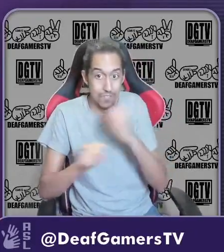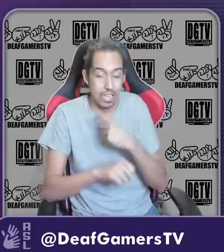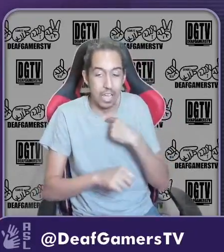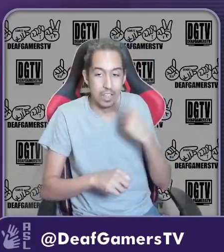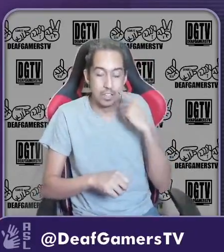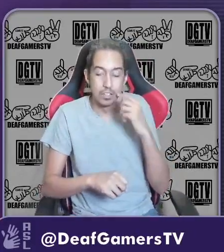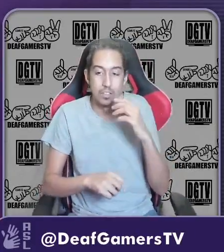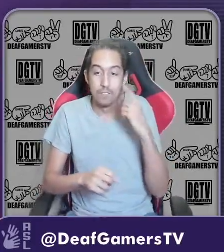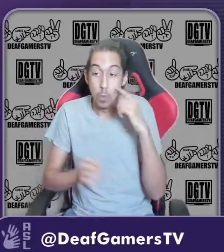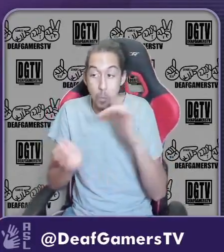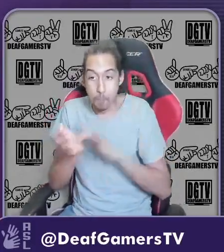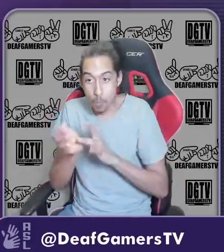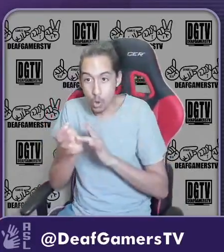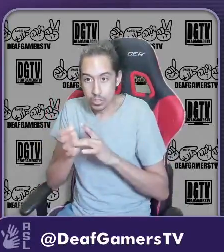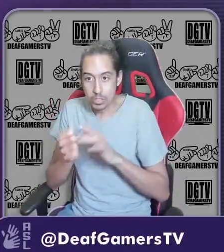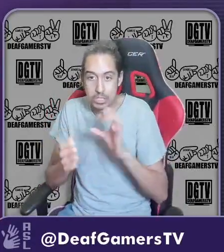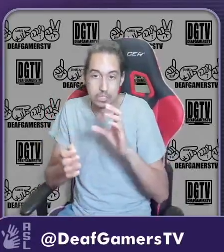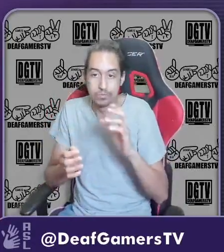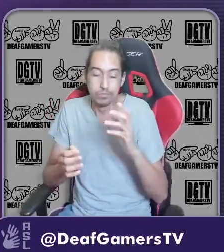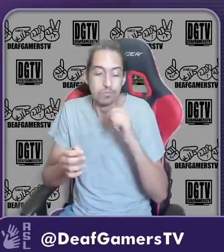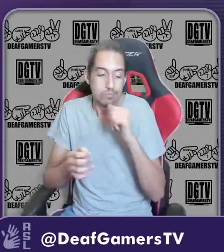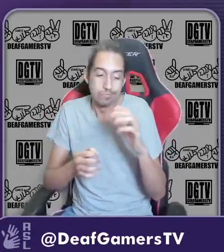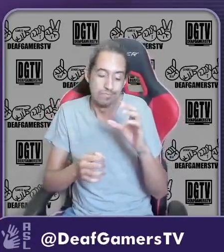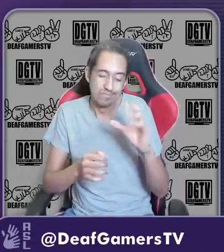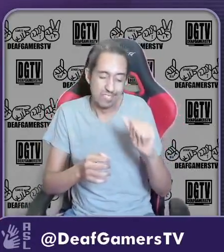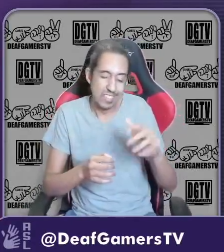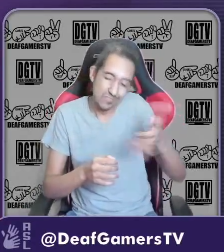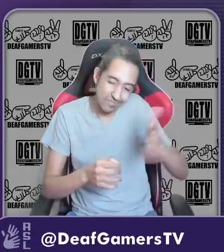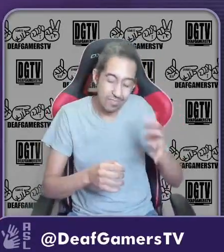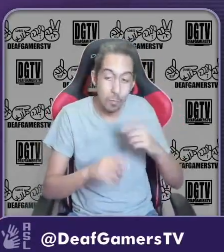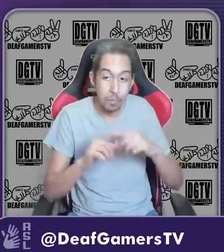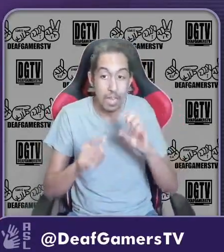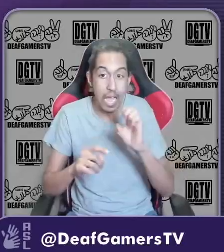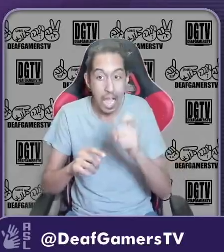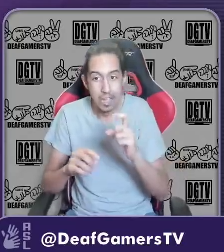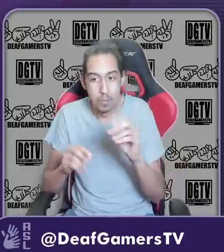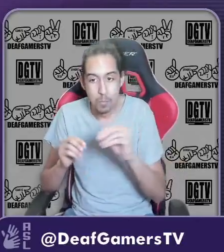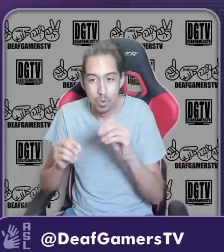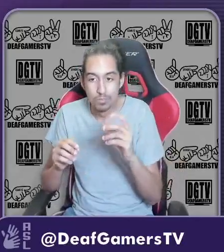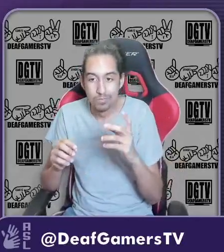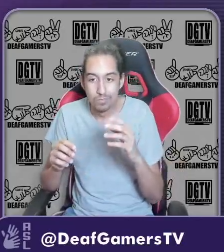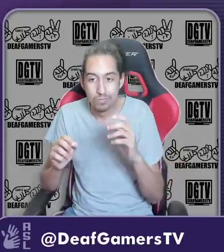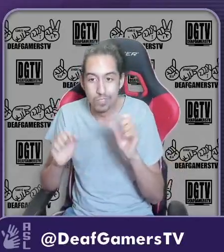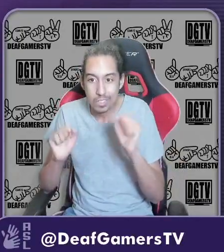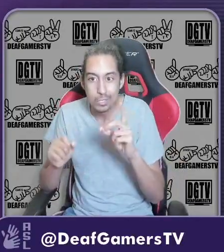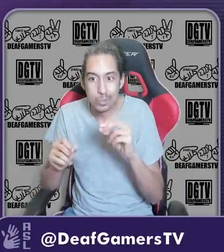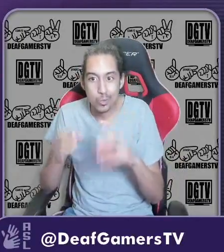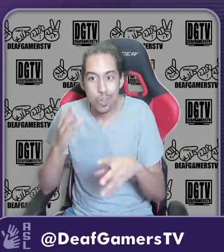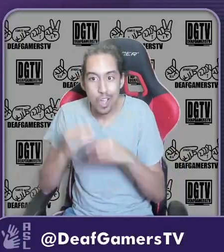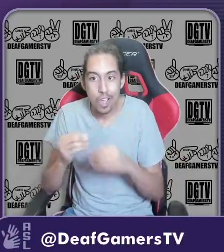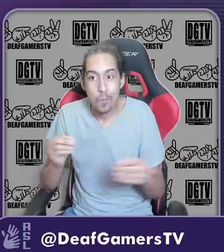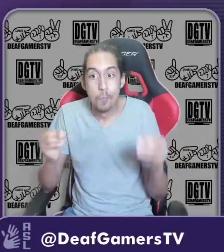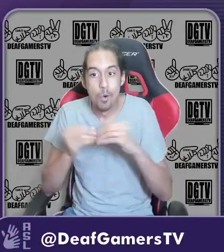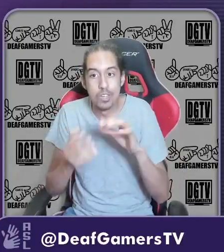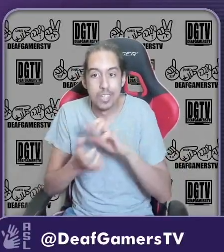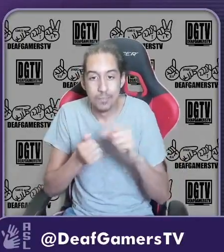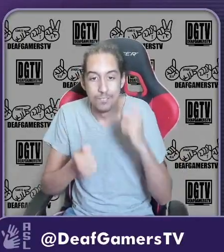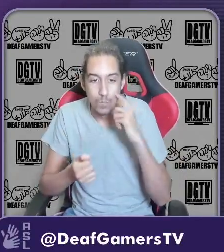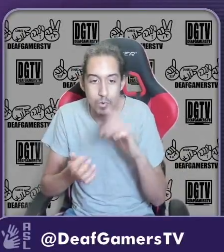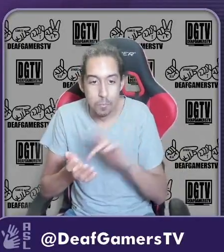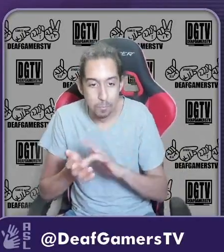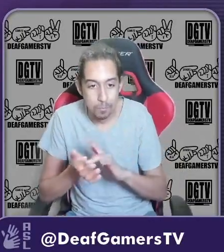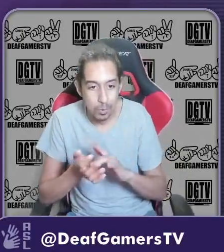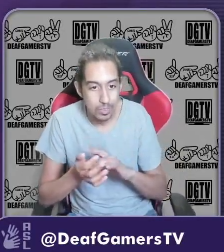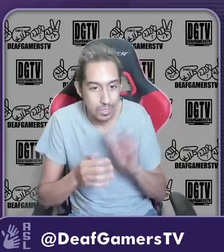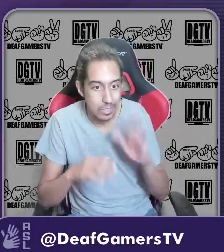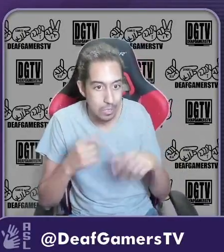I love again sees this sees the slide coming knows the spacing is off a little jab to check I will jab to